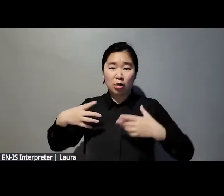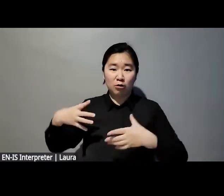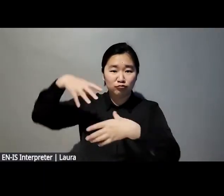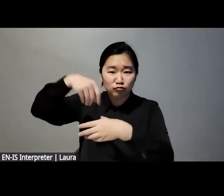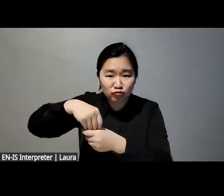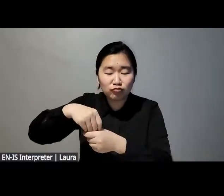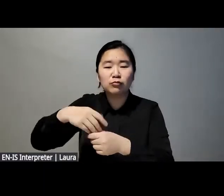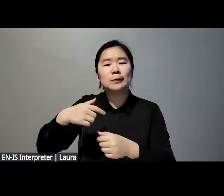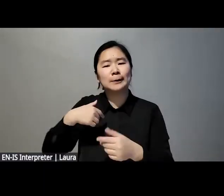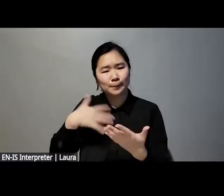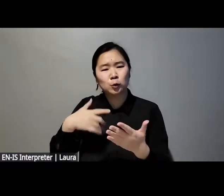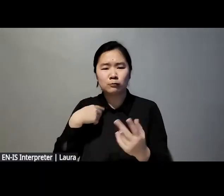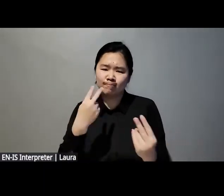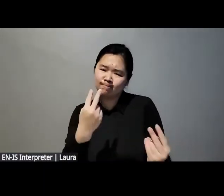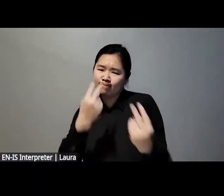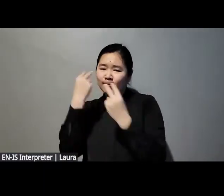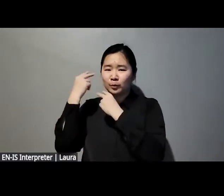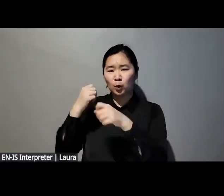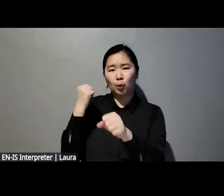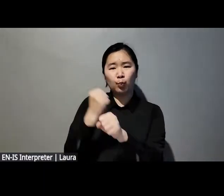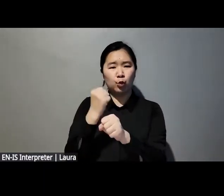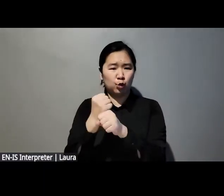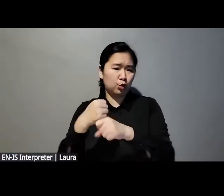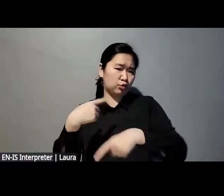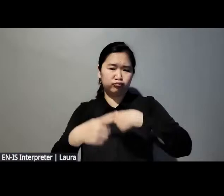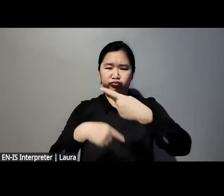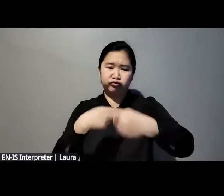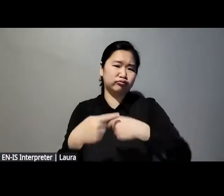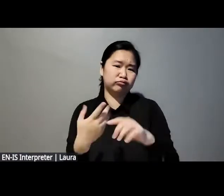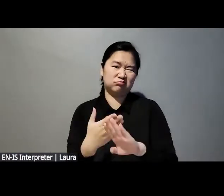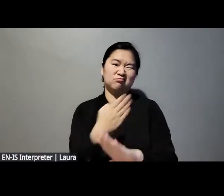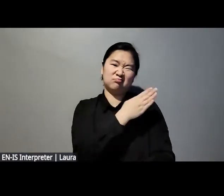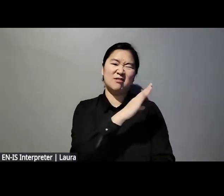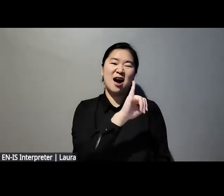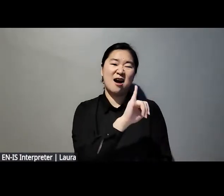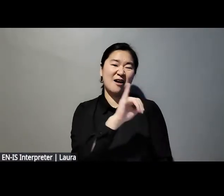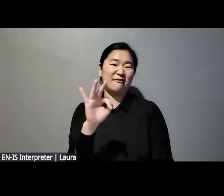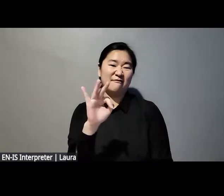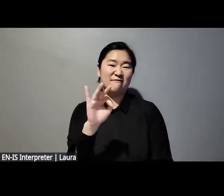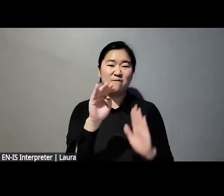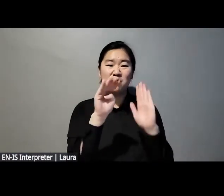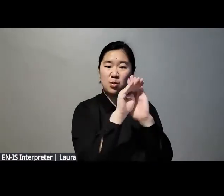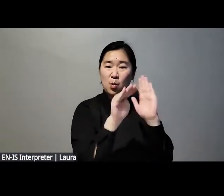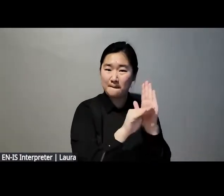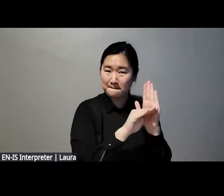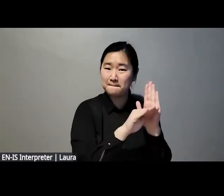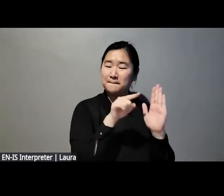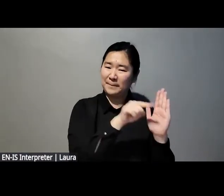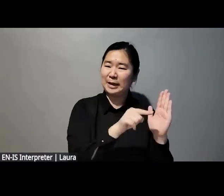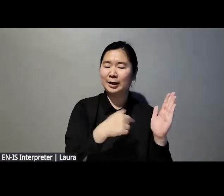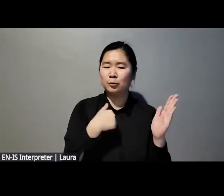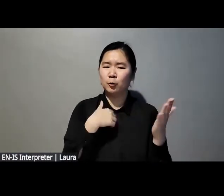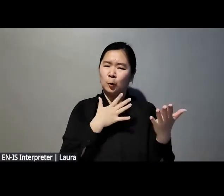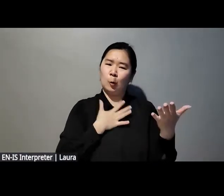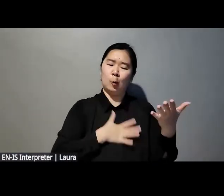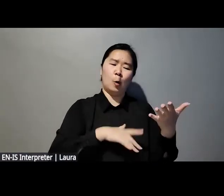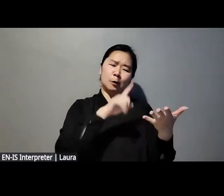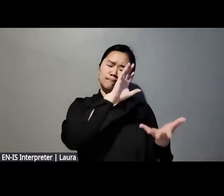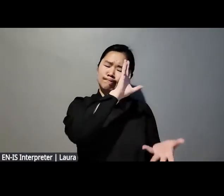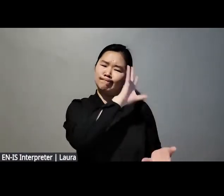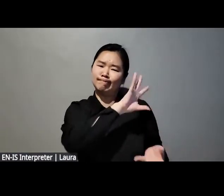is an intrinsic barrier to progress. And we've also talked about participatory methods for research, and I hope